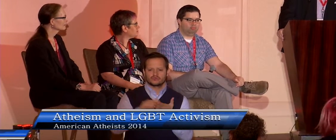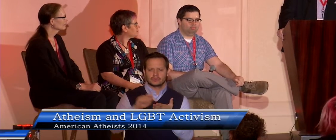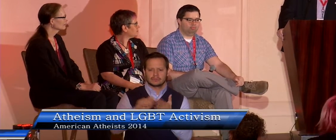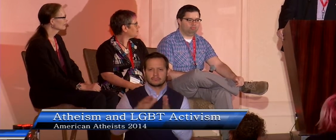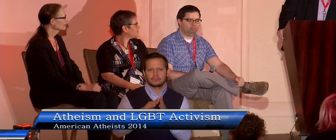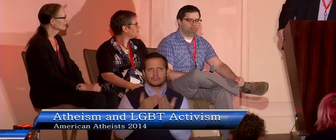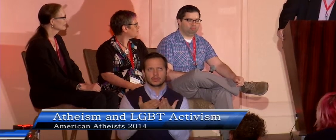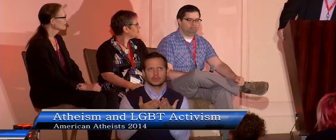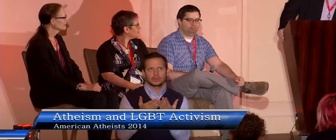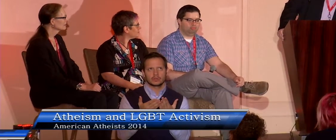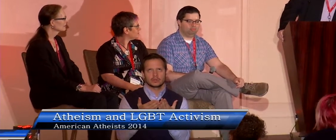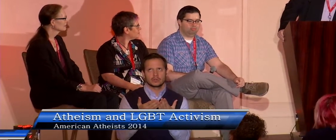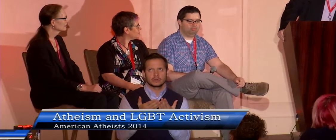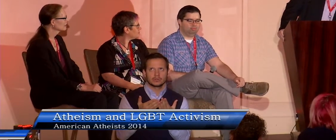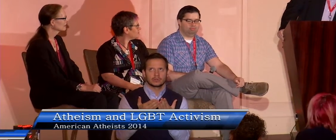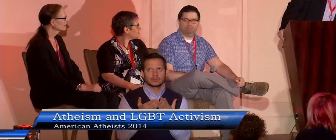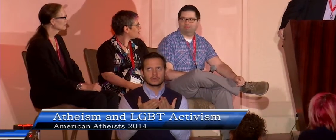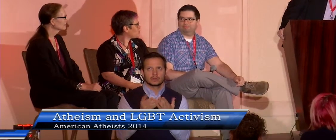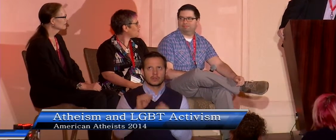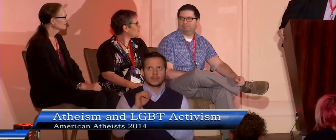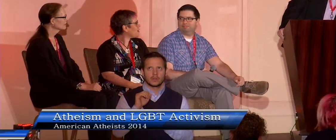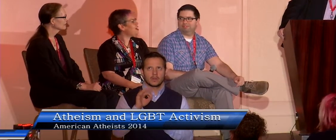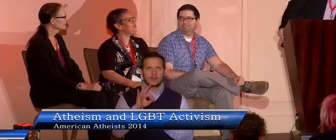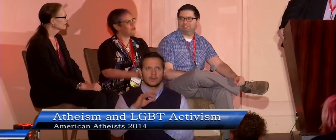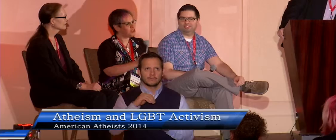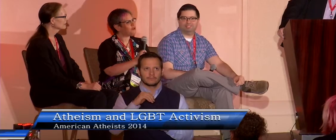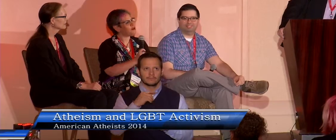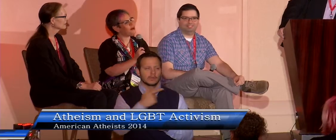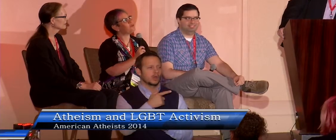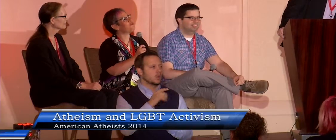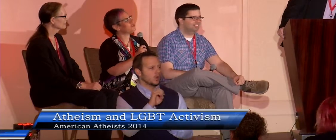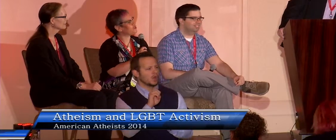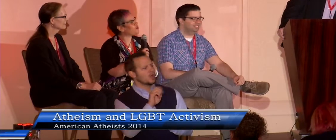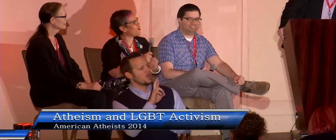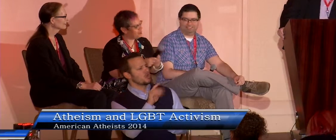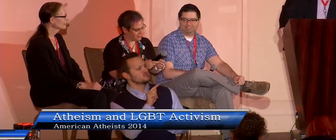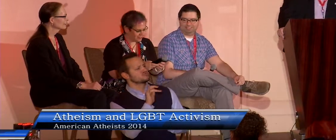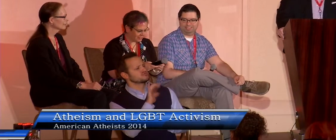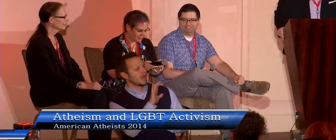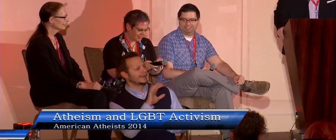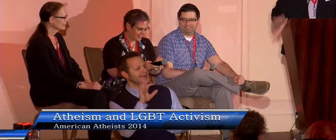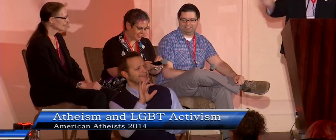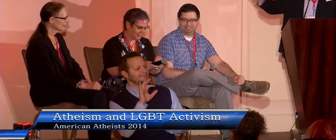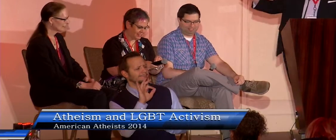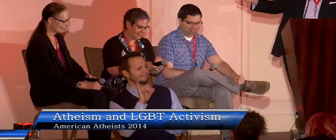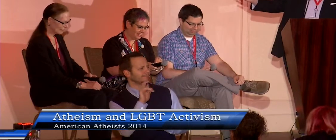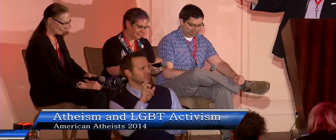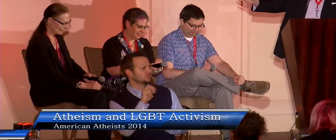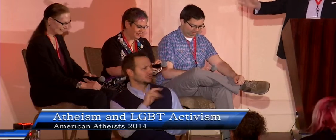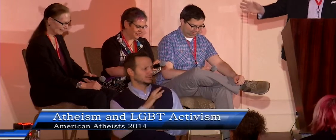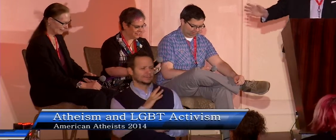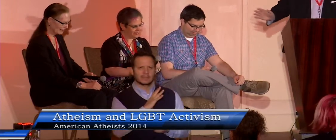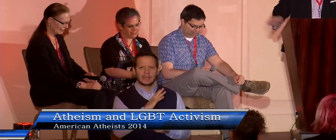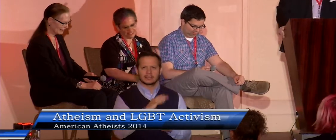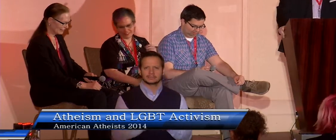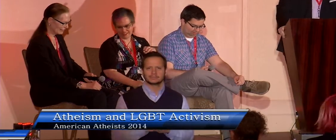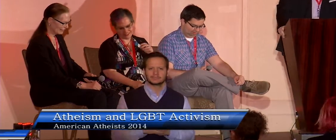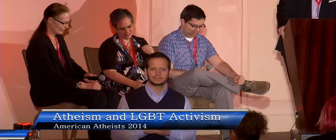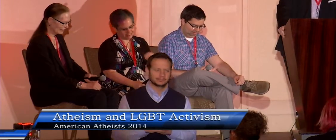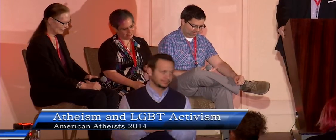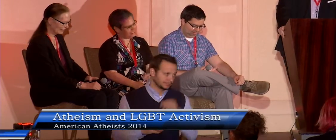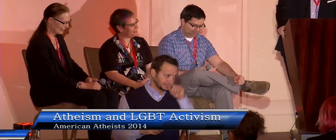of dirty erotic fiction. Erotic fiction, sorry, I wanted to make sure I got the words